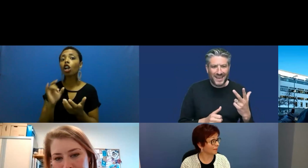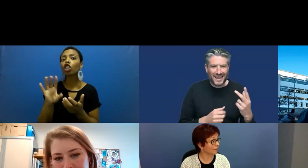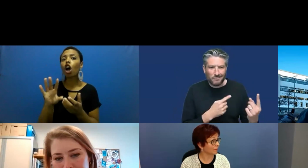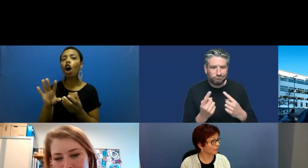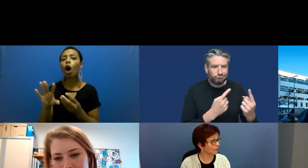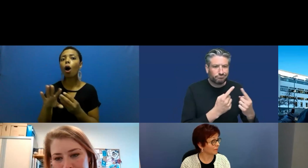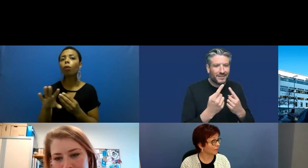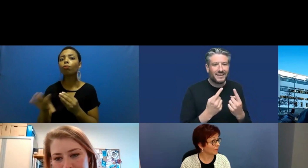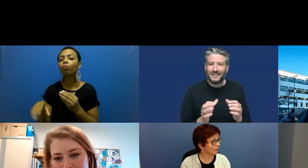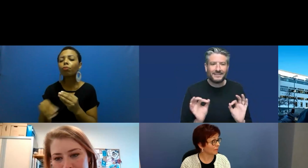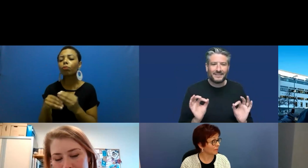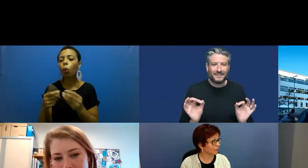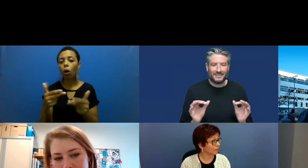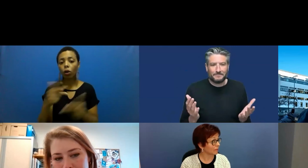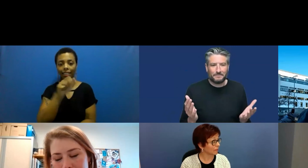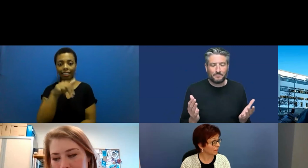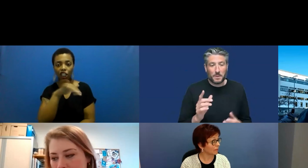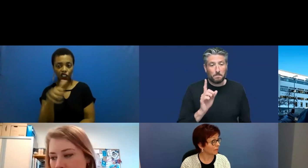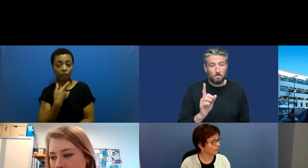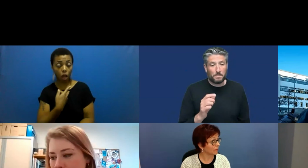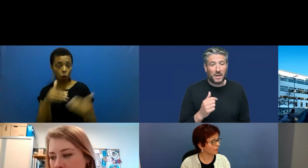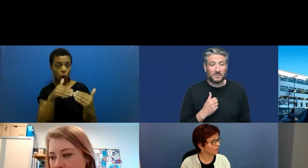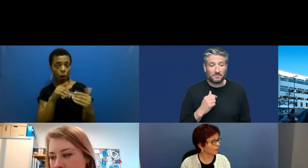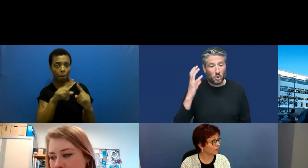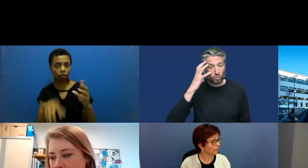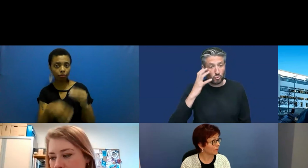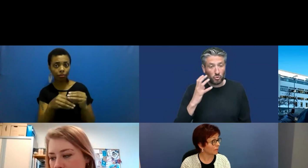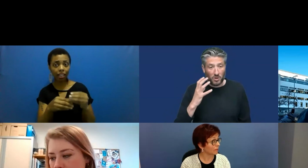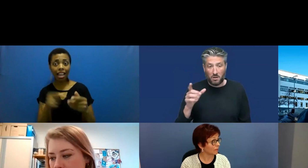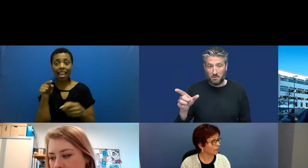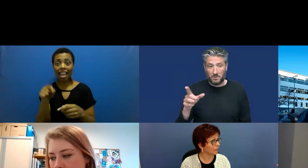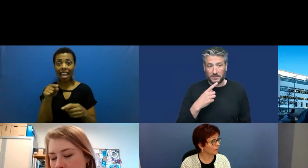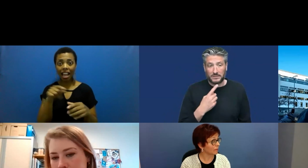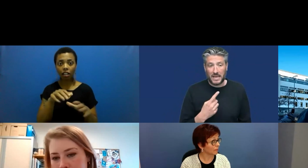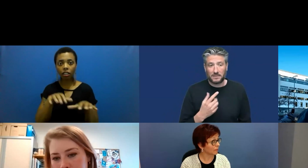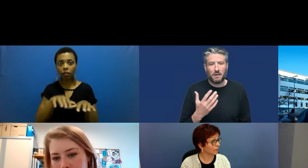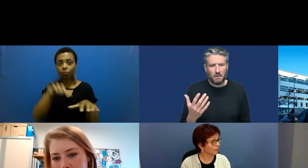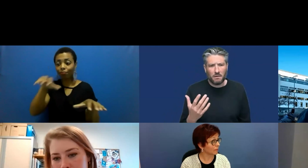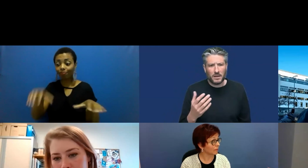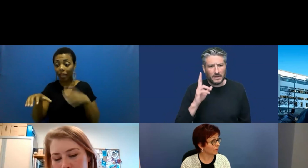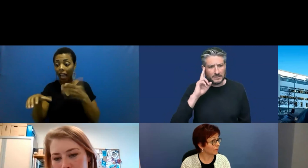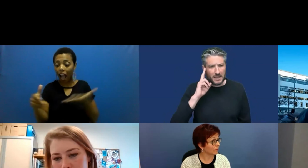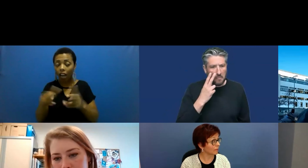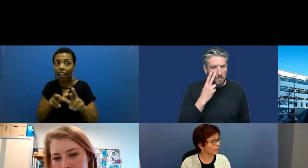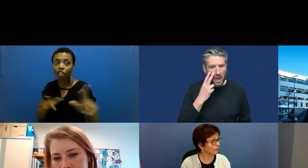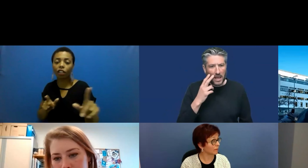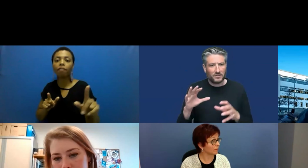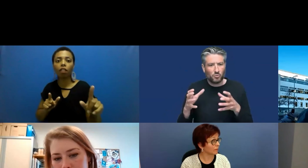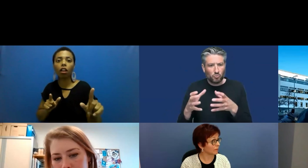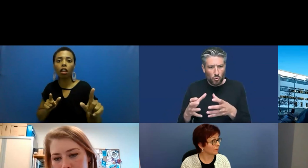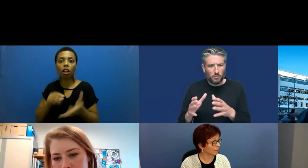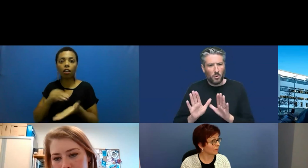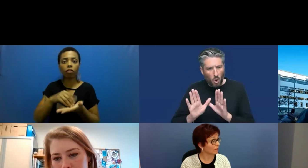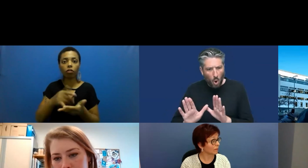on being a distinct disability. it might be good to share as well that